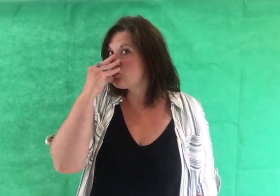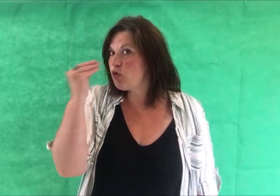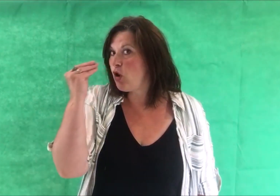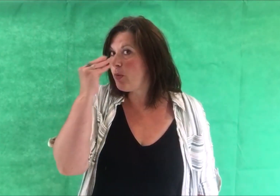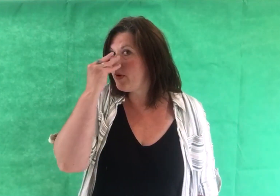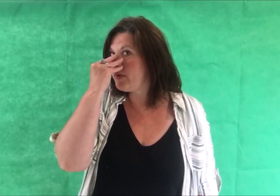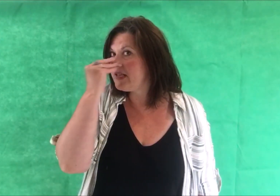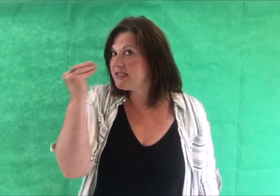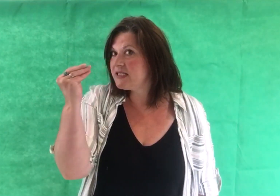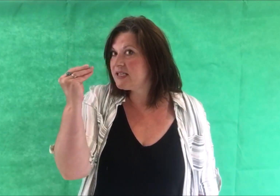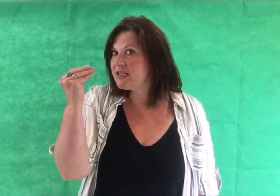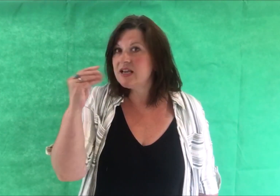Strawberries